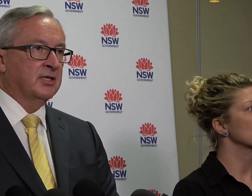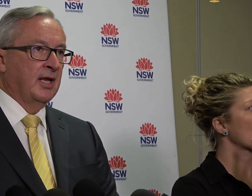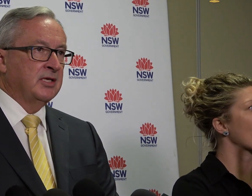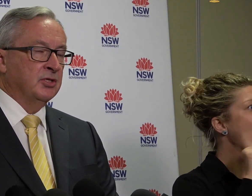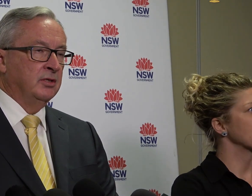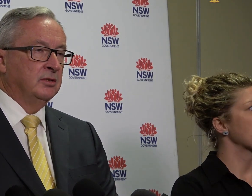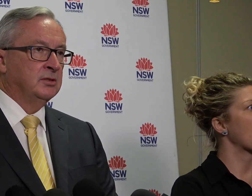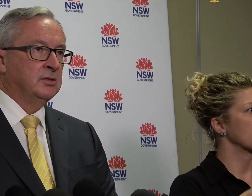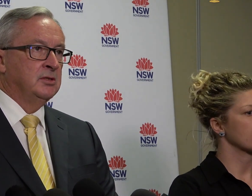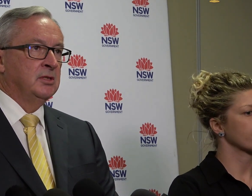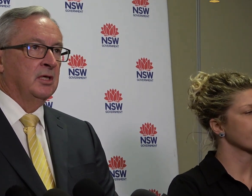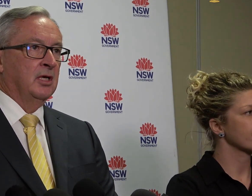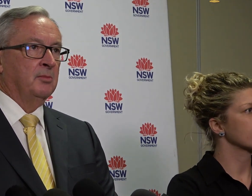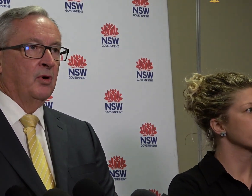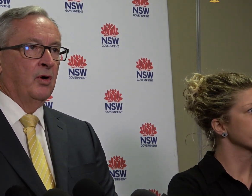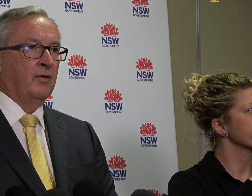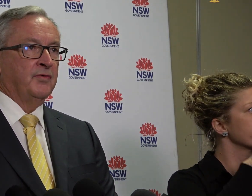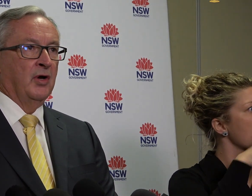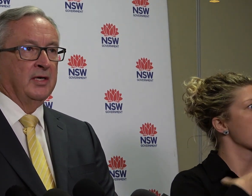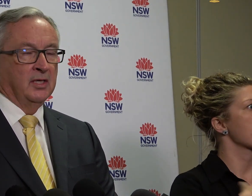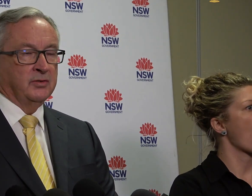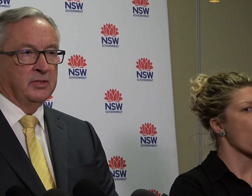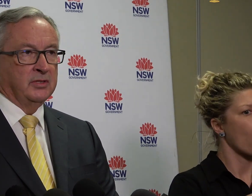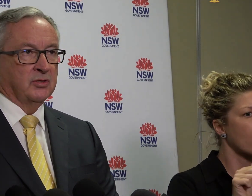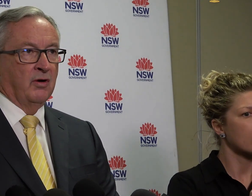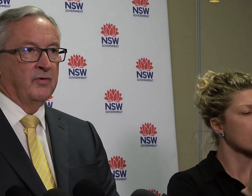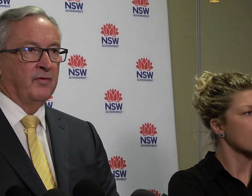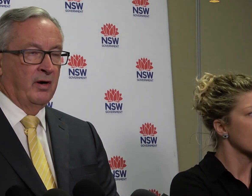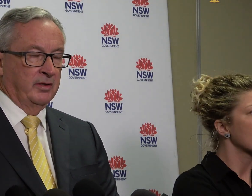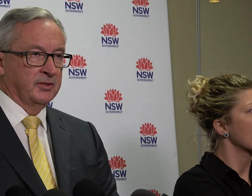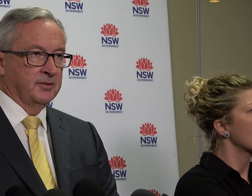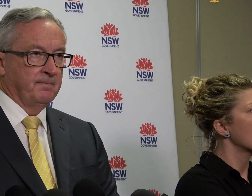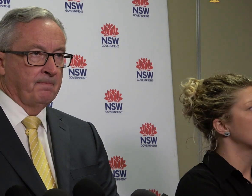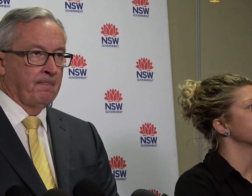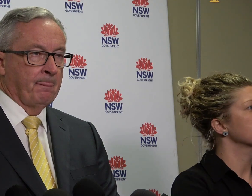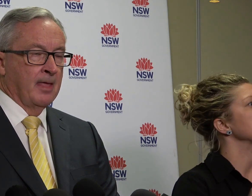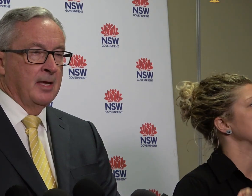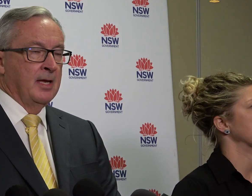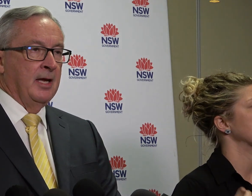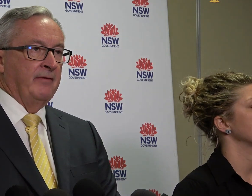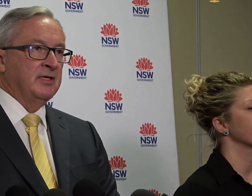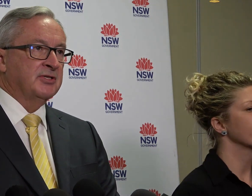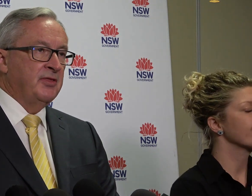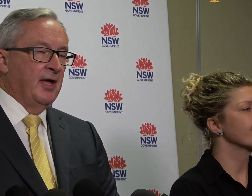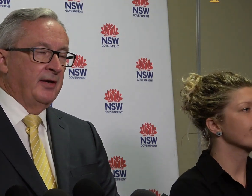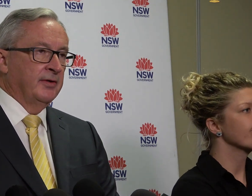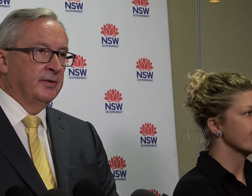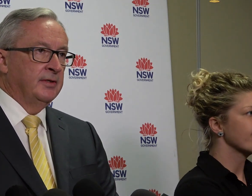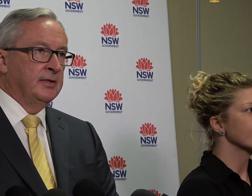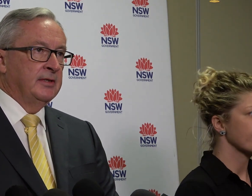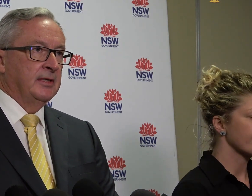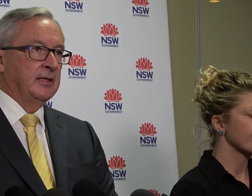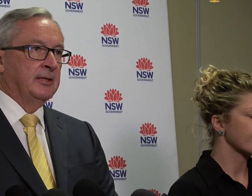quite an escalation of diagnoses of the virus. Having said